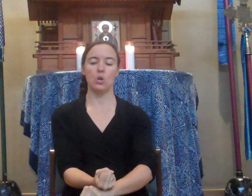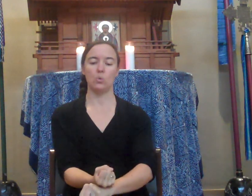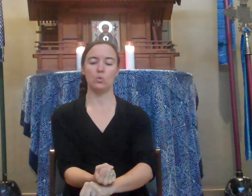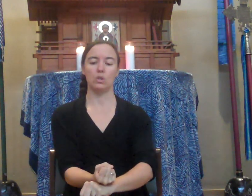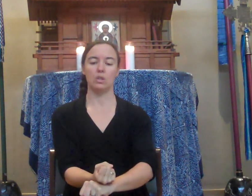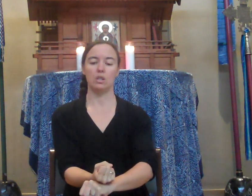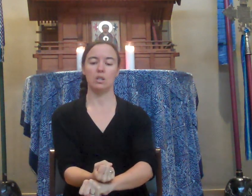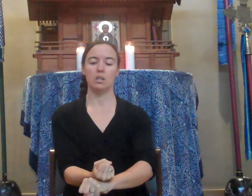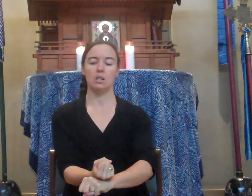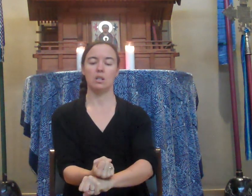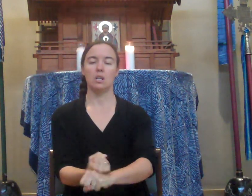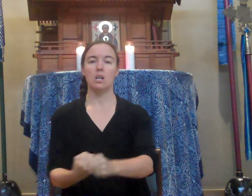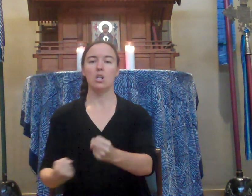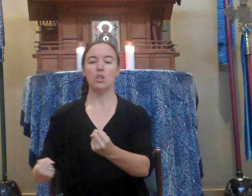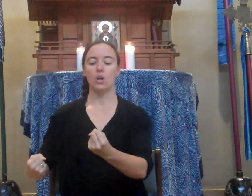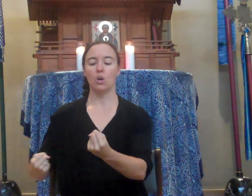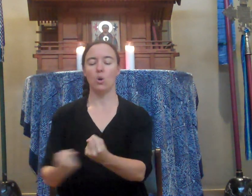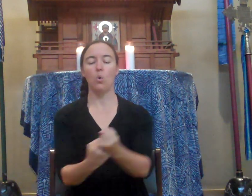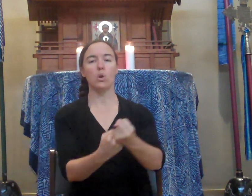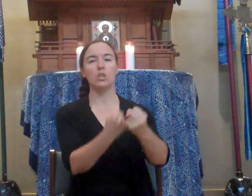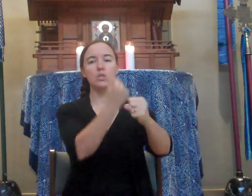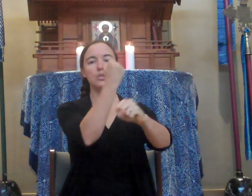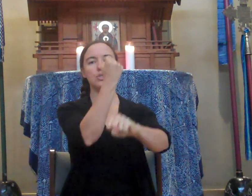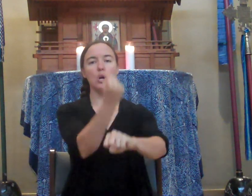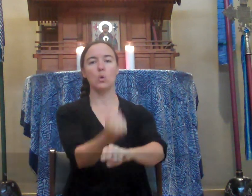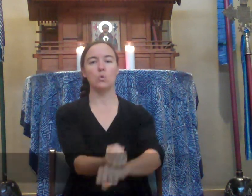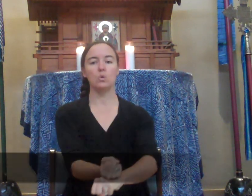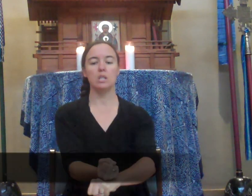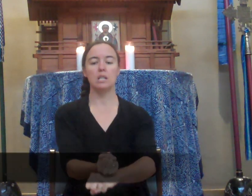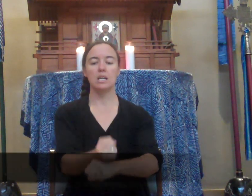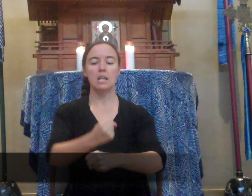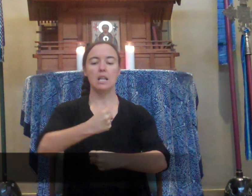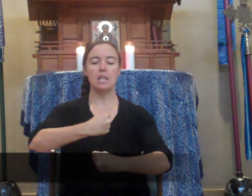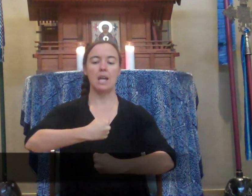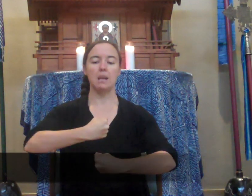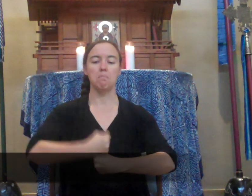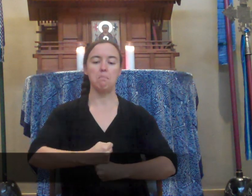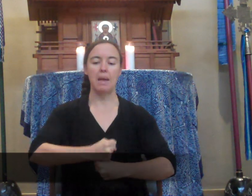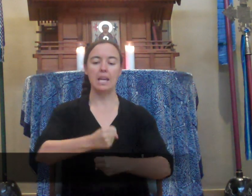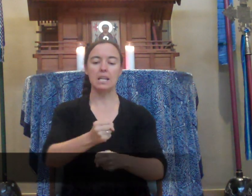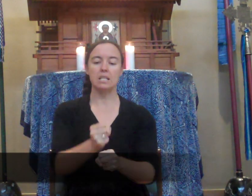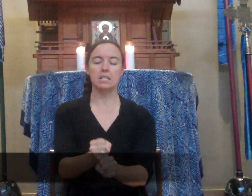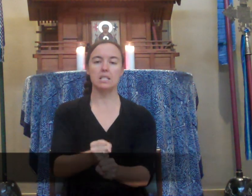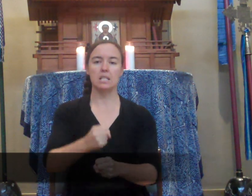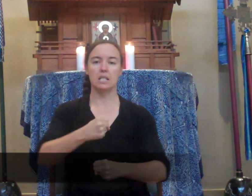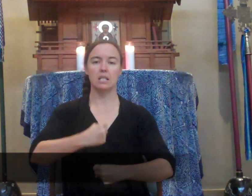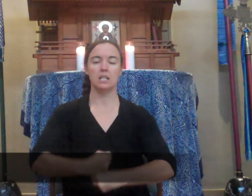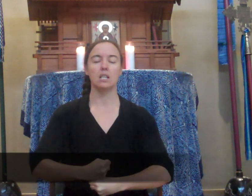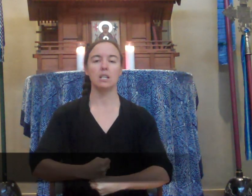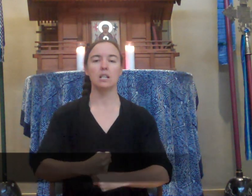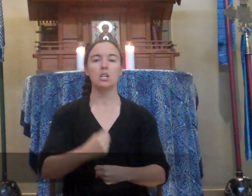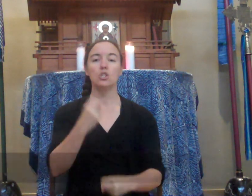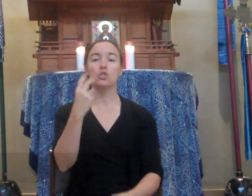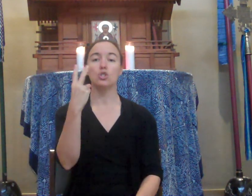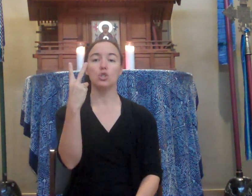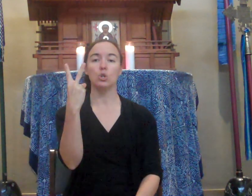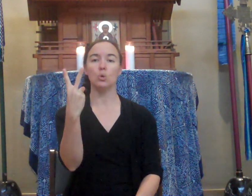Cornerstone. The cornerstone that makes two